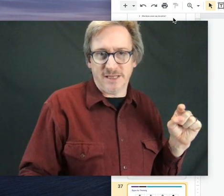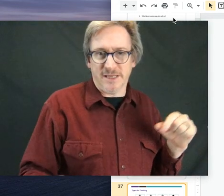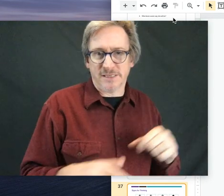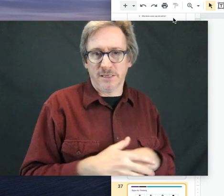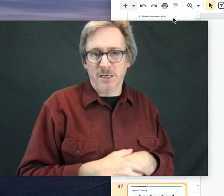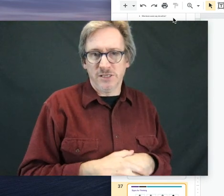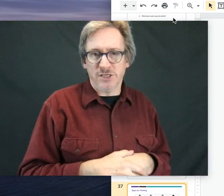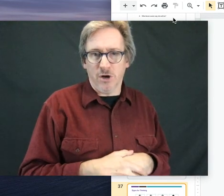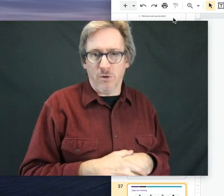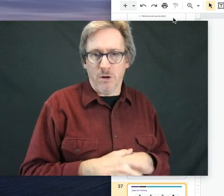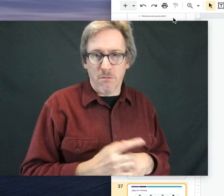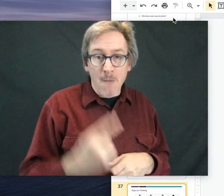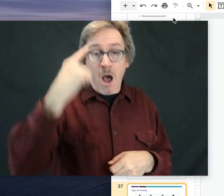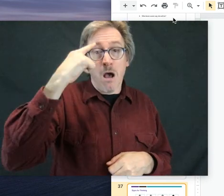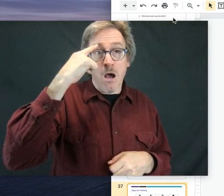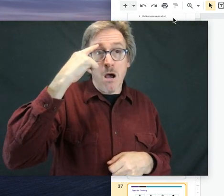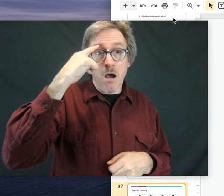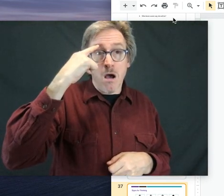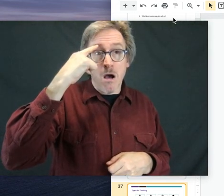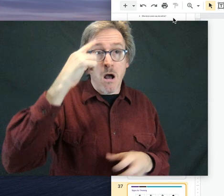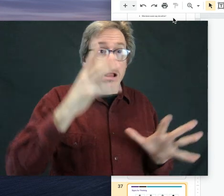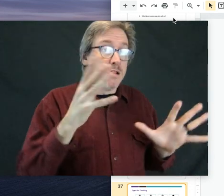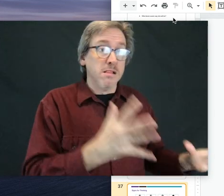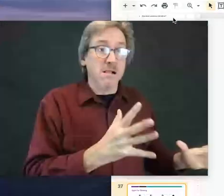applies to this? So